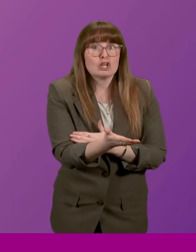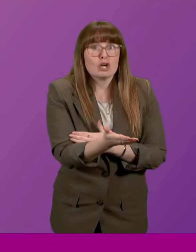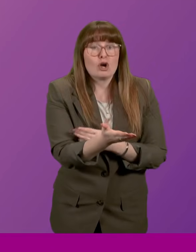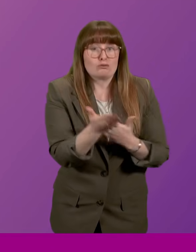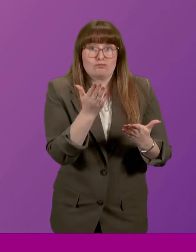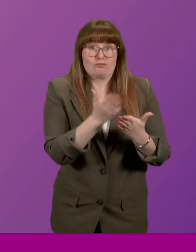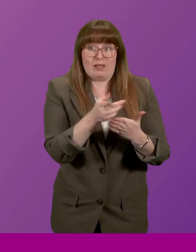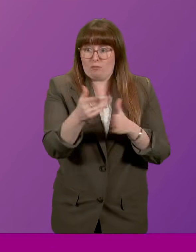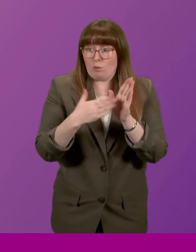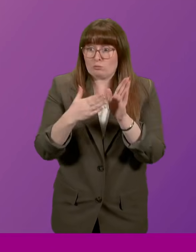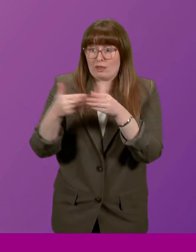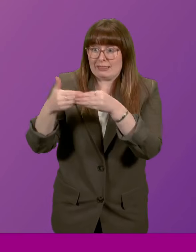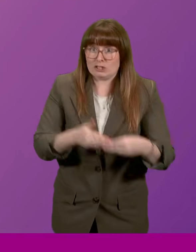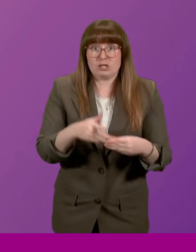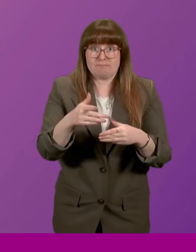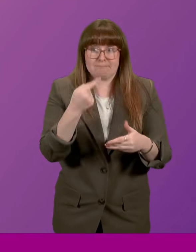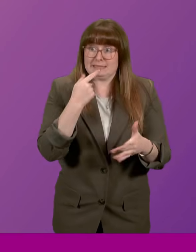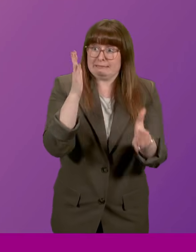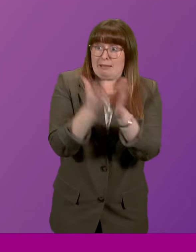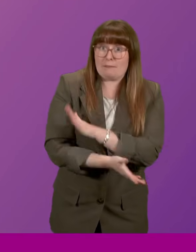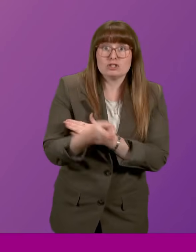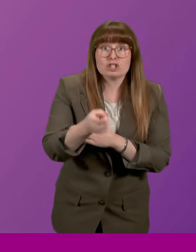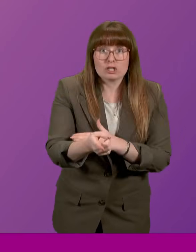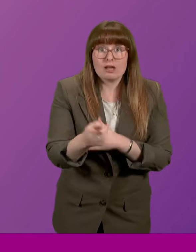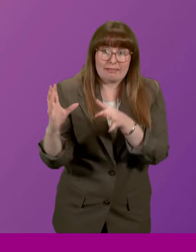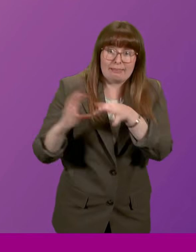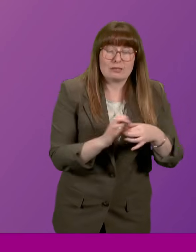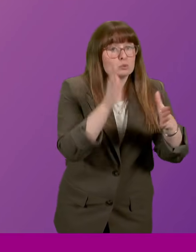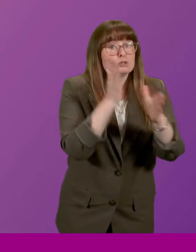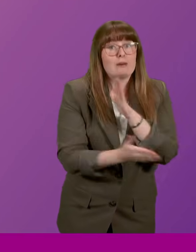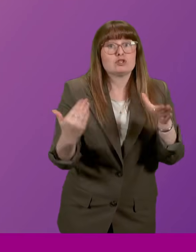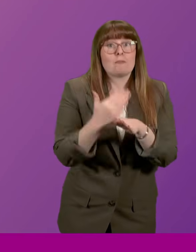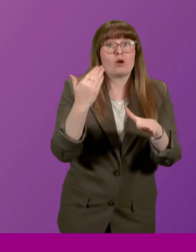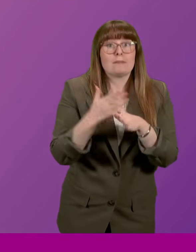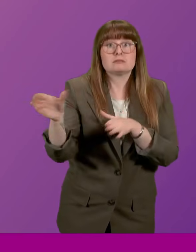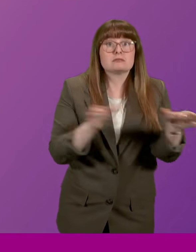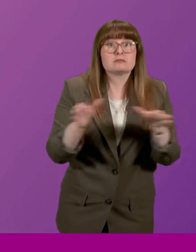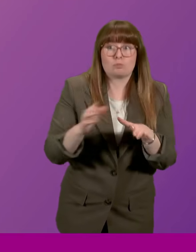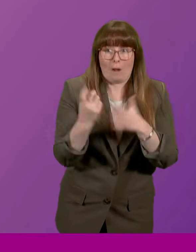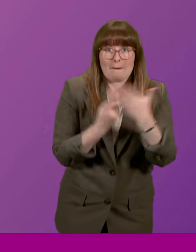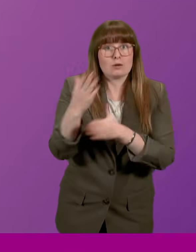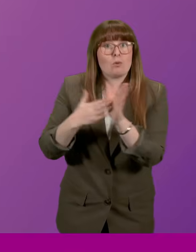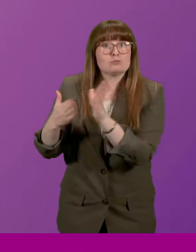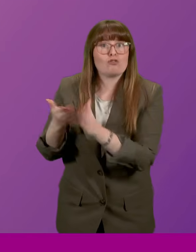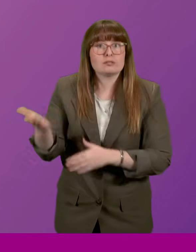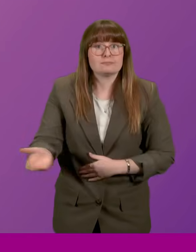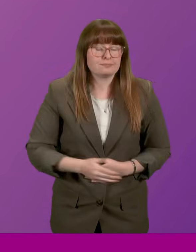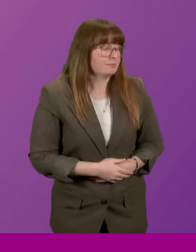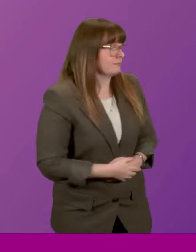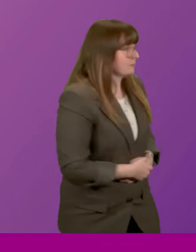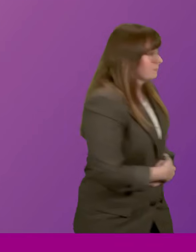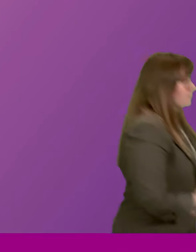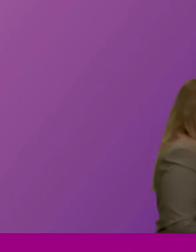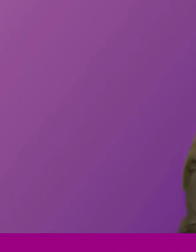the Moosmorran leadership as contributing towards the damaging to employment that has been experienced at Moosmorran. Question number 4,